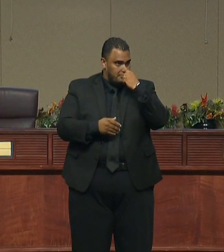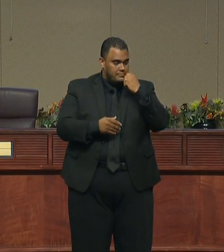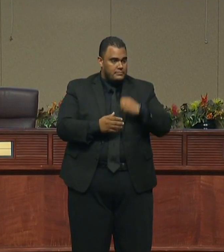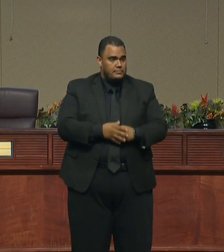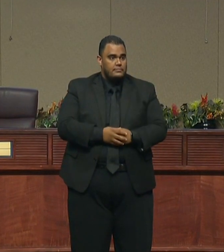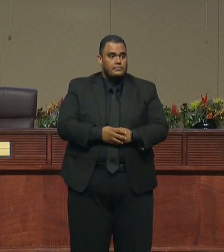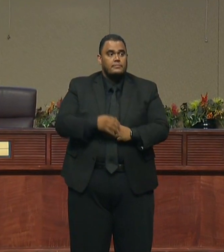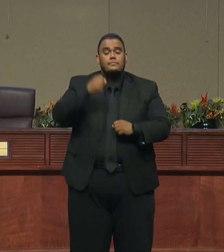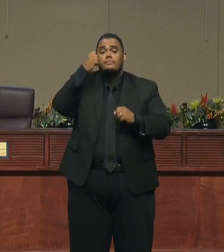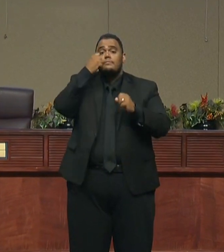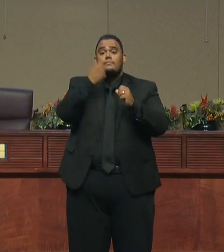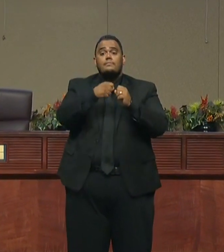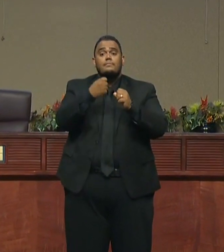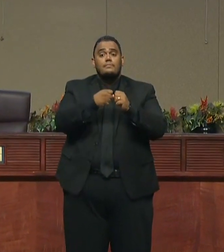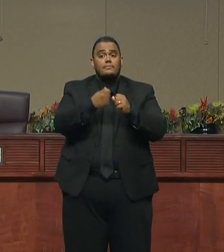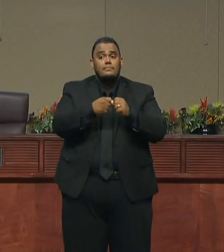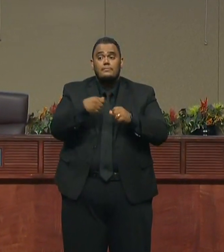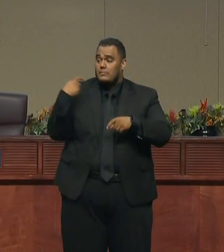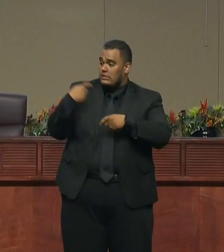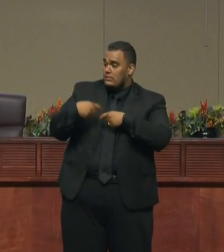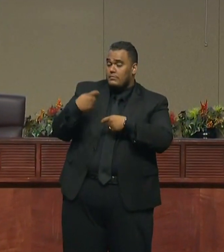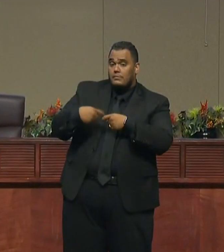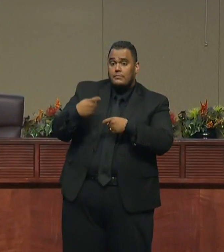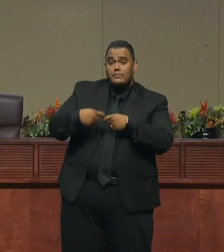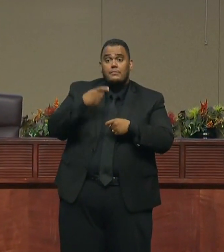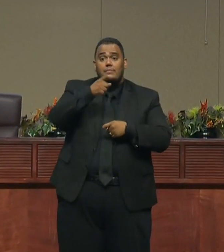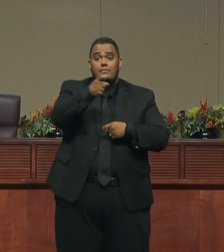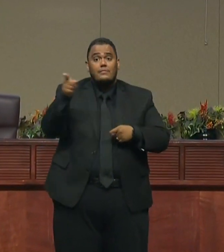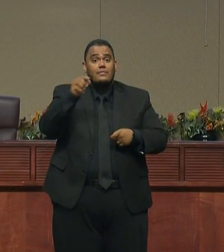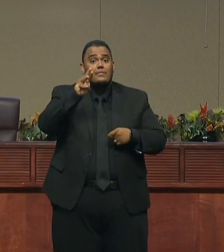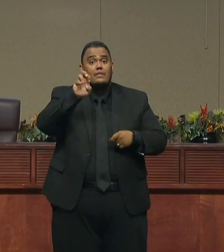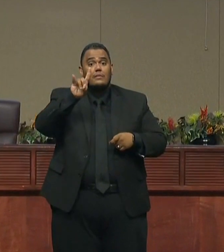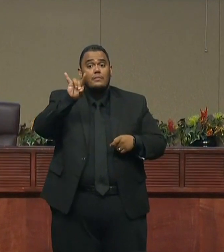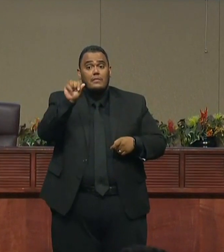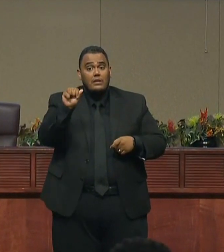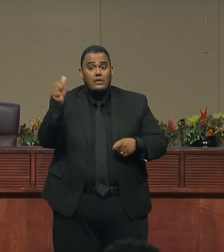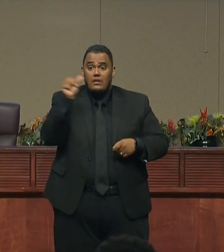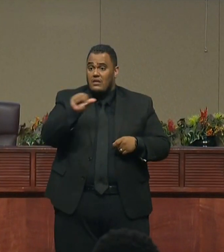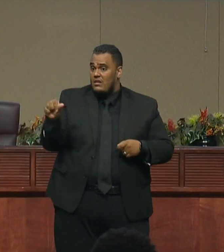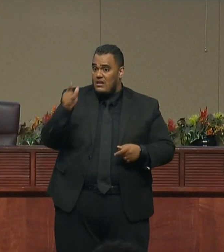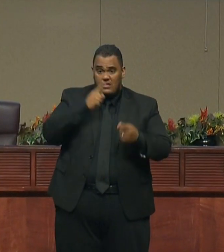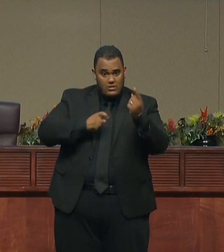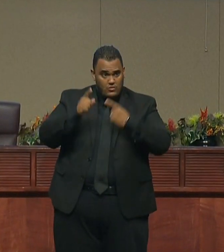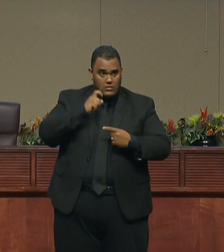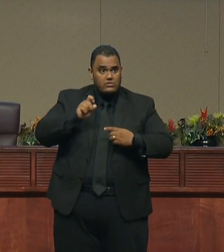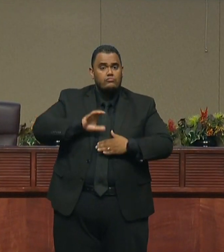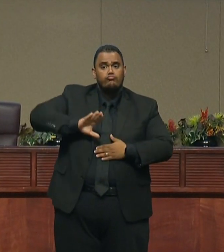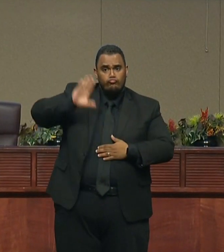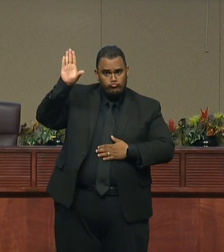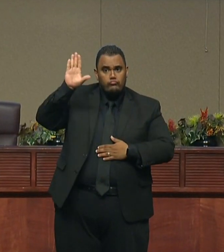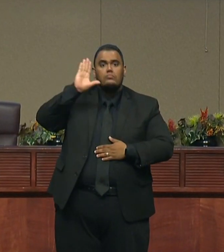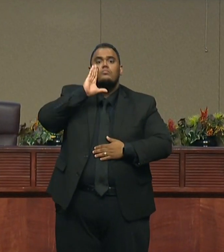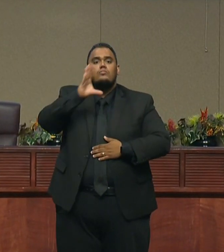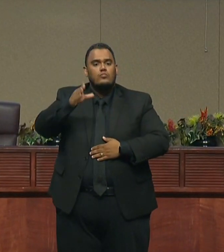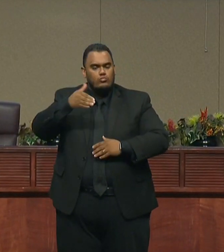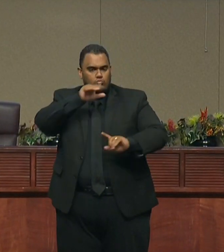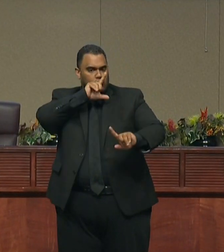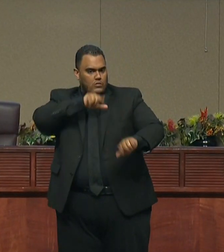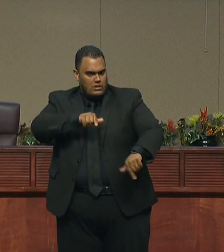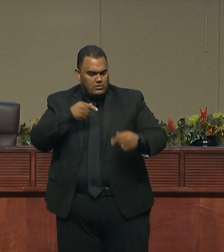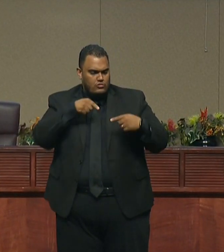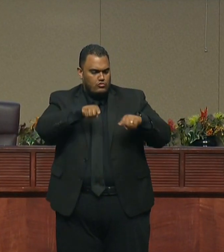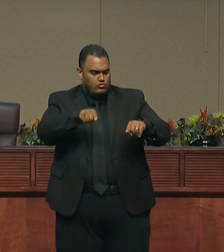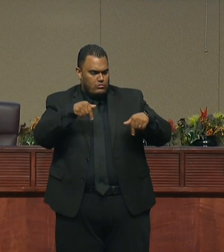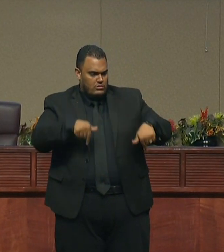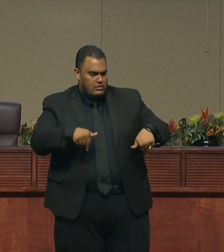And remember, the Spanish-speaking media, if you have any questions, we'll try to respond to them during the presser. If it's